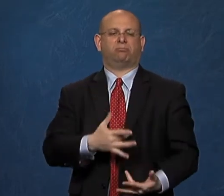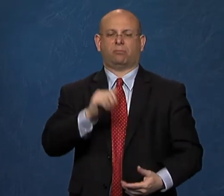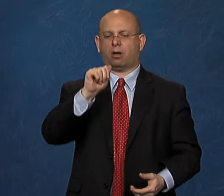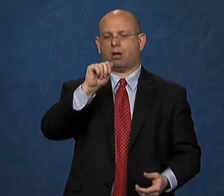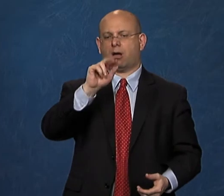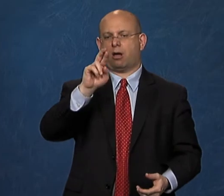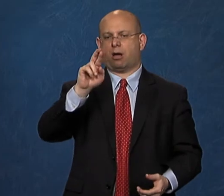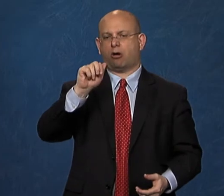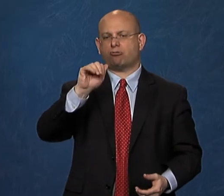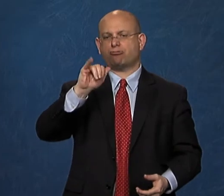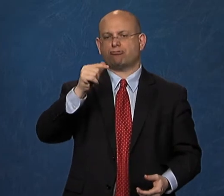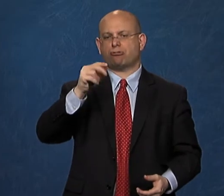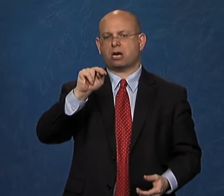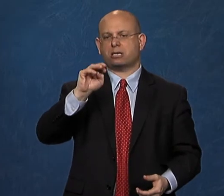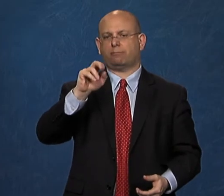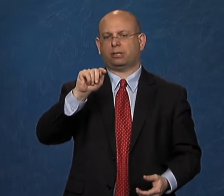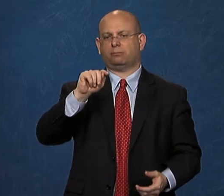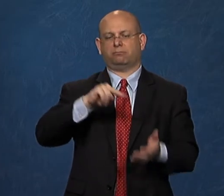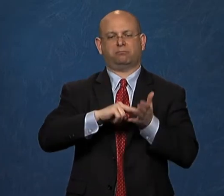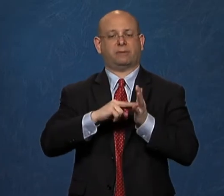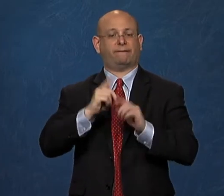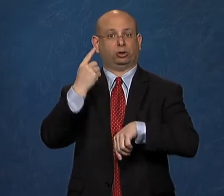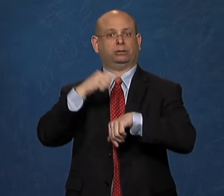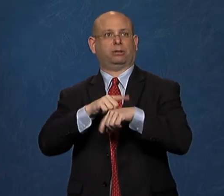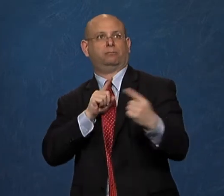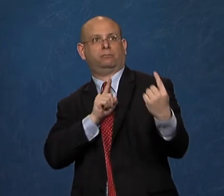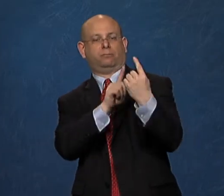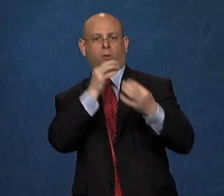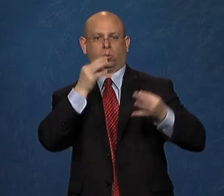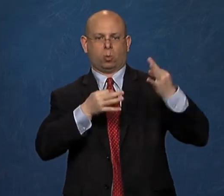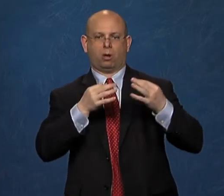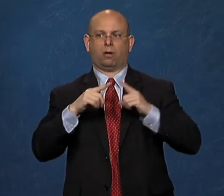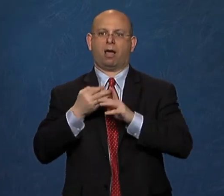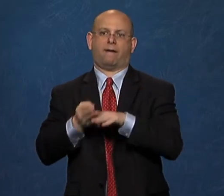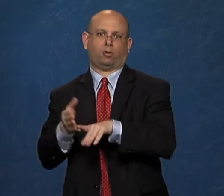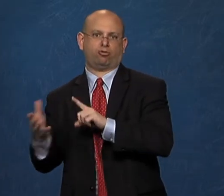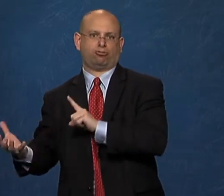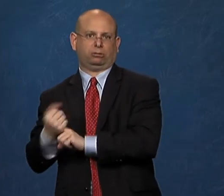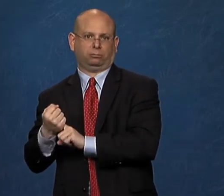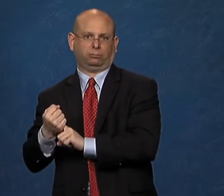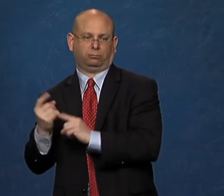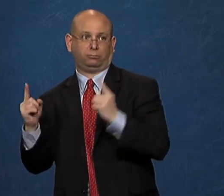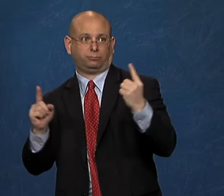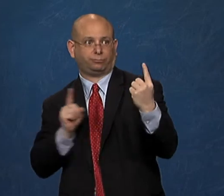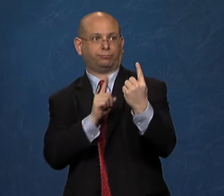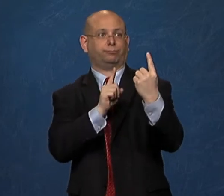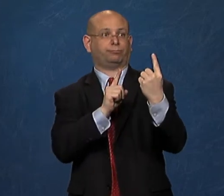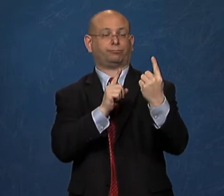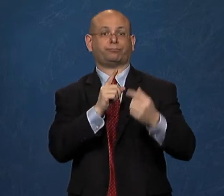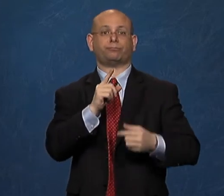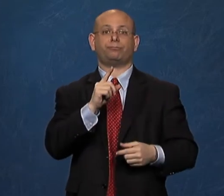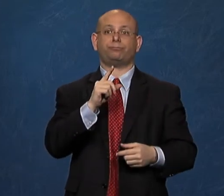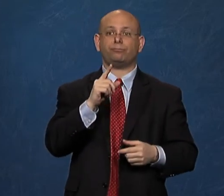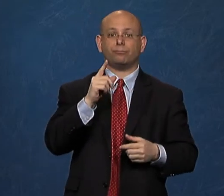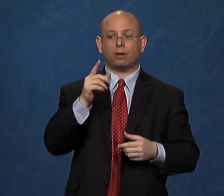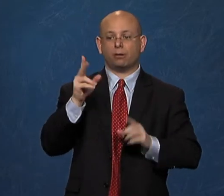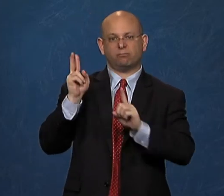first opportunity to meet before the judge after their arrest, and they, at that point, will be assigned an attorney, or perhaps a